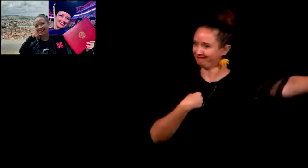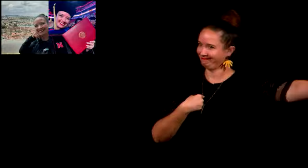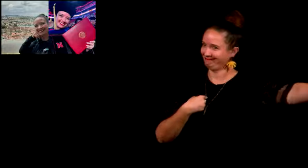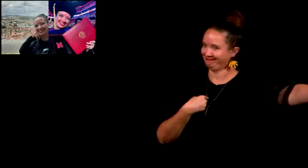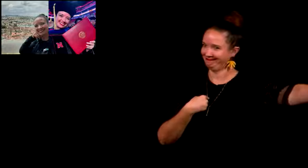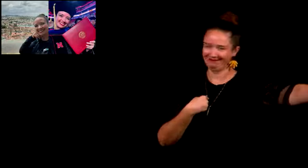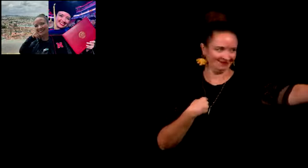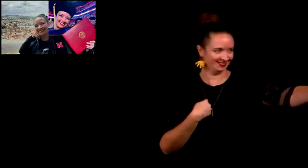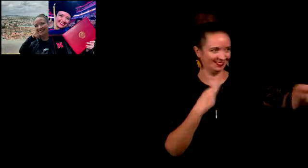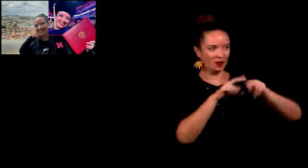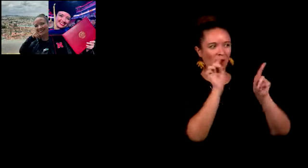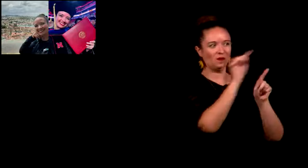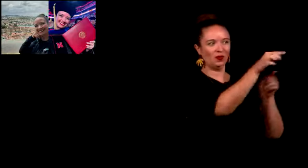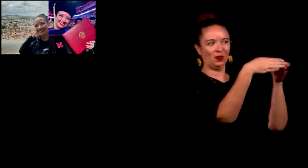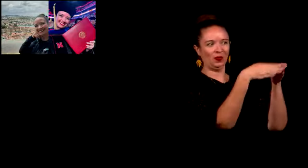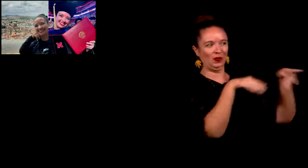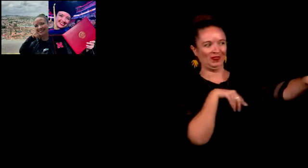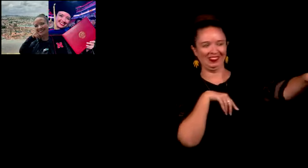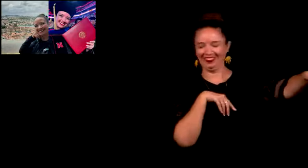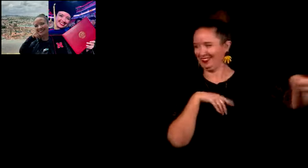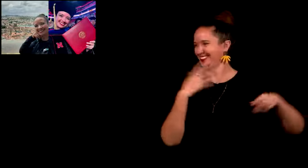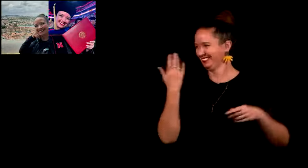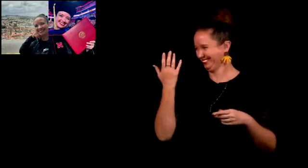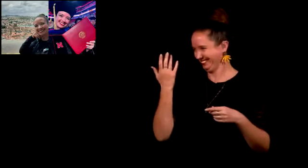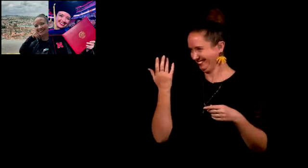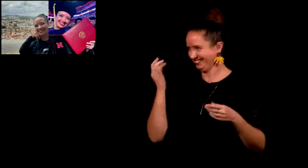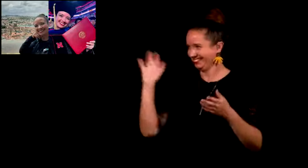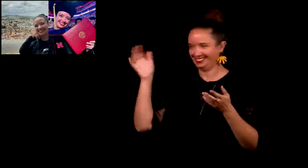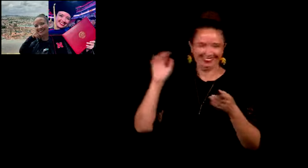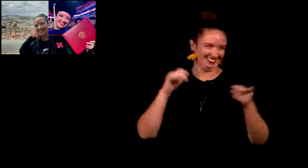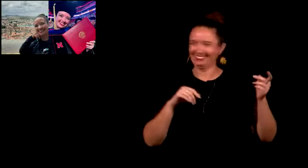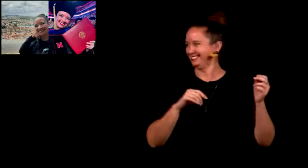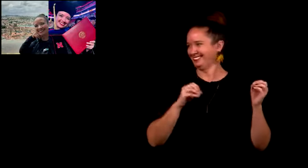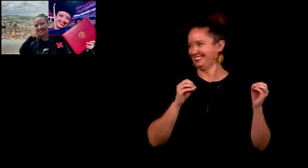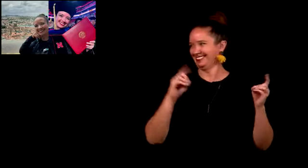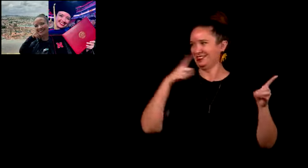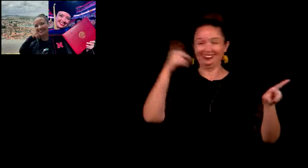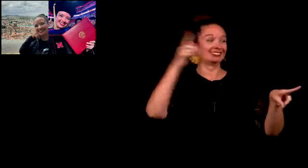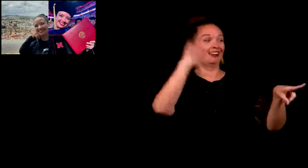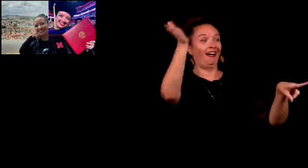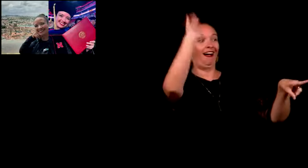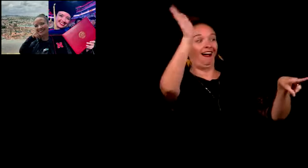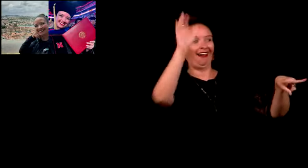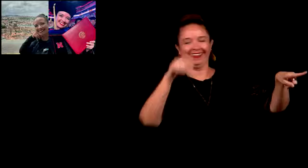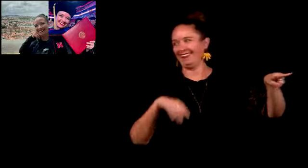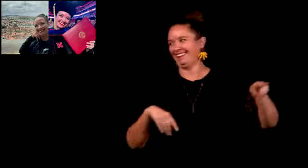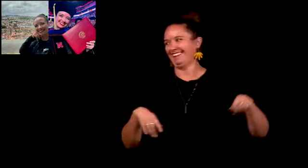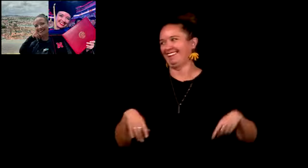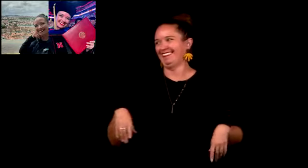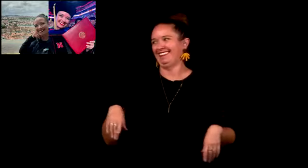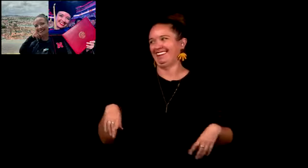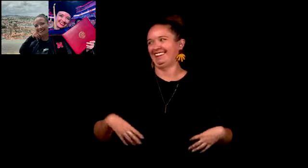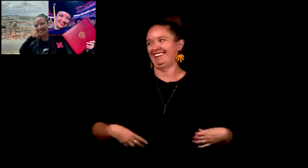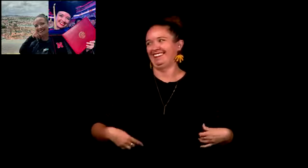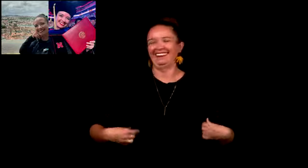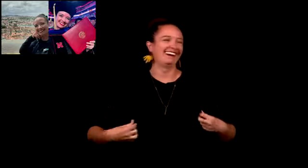You know, and then met some friends. I have some friends over here in the corner. He can wave hi. Everybody wave hi. Stand up and